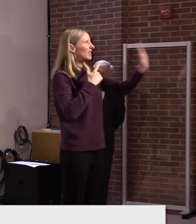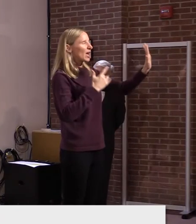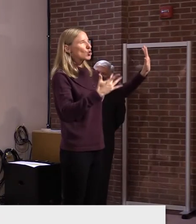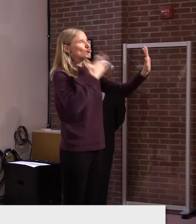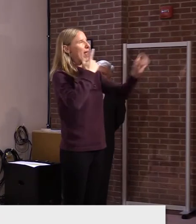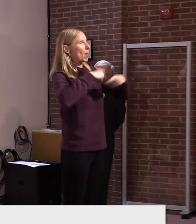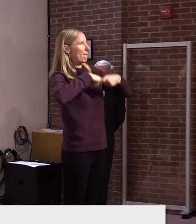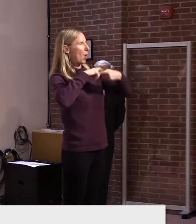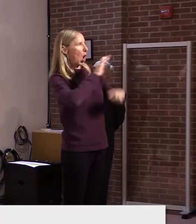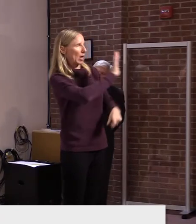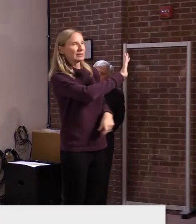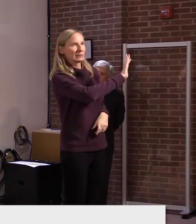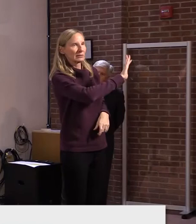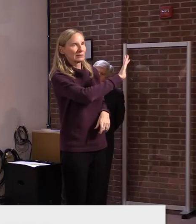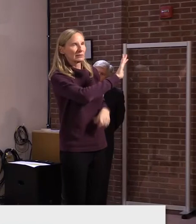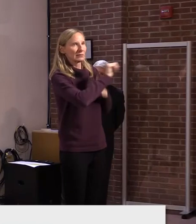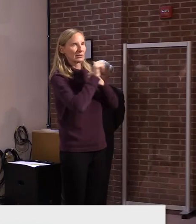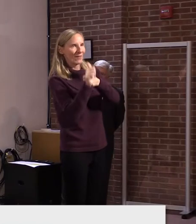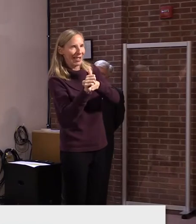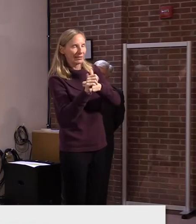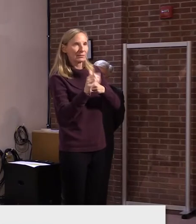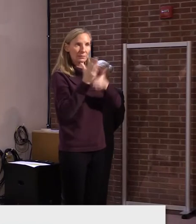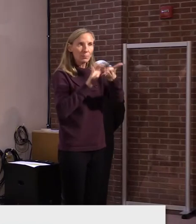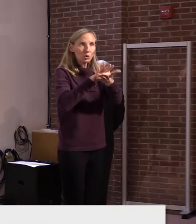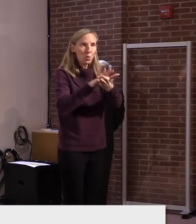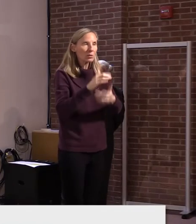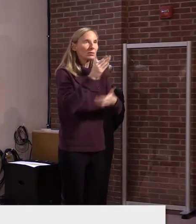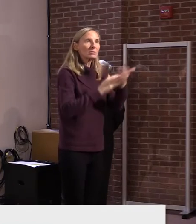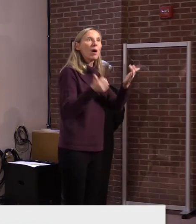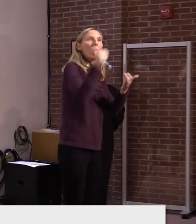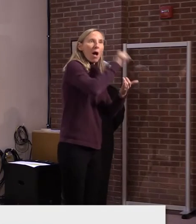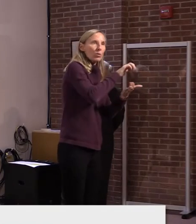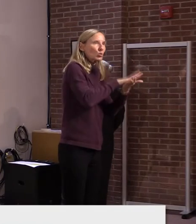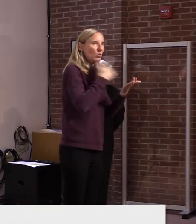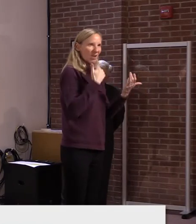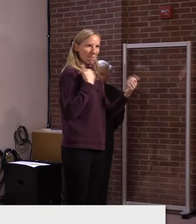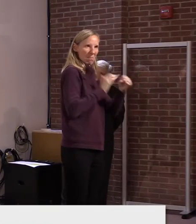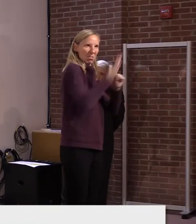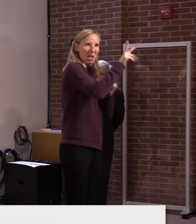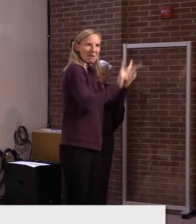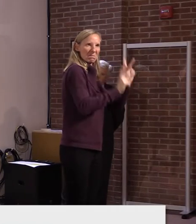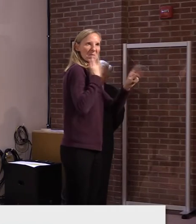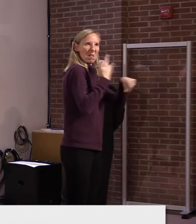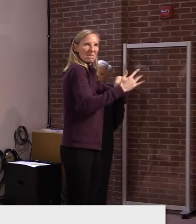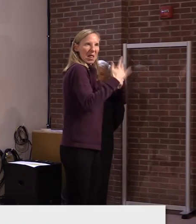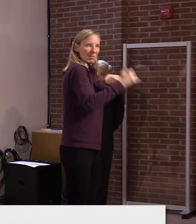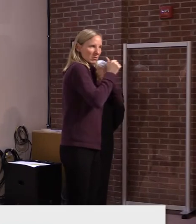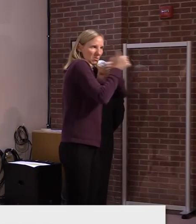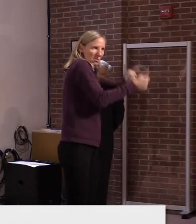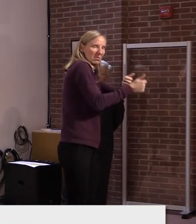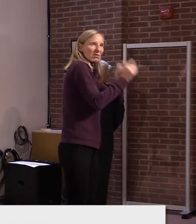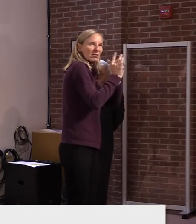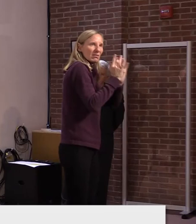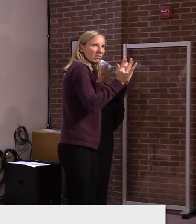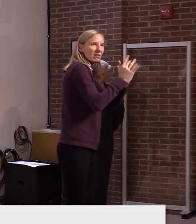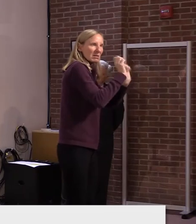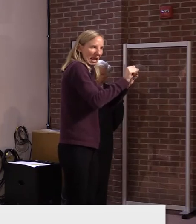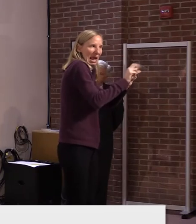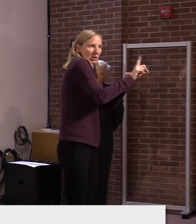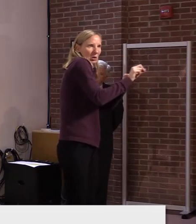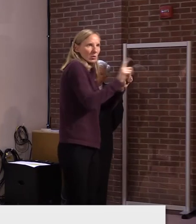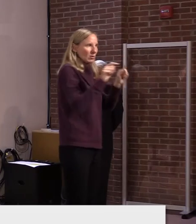immediately on the weekend with people saying, we want to move forward with surveillance testing. We do have the staff to do it. So we just have to figure out how to support those that need the